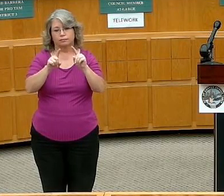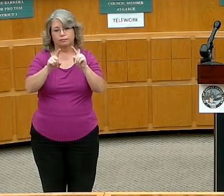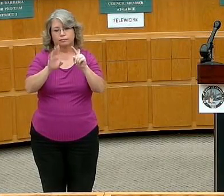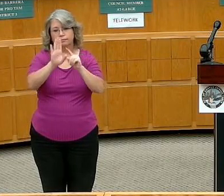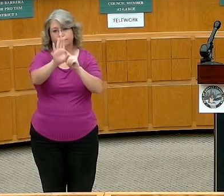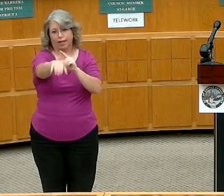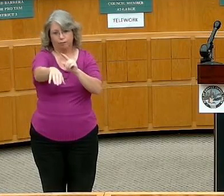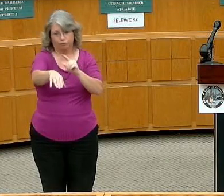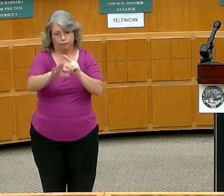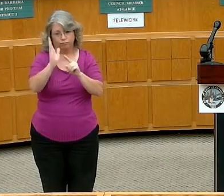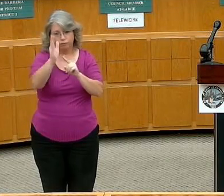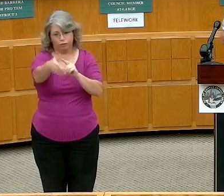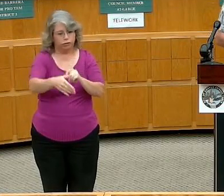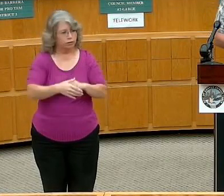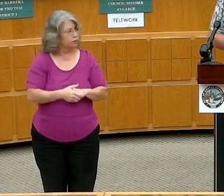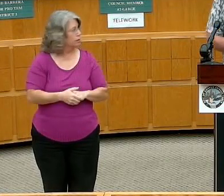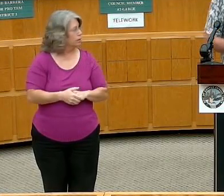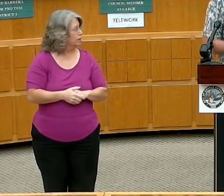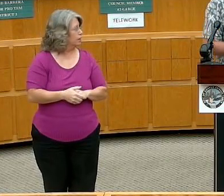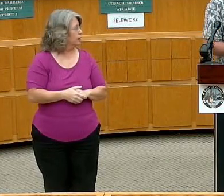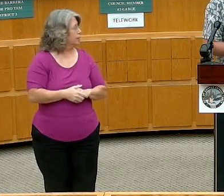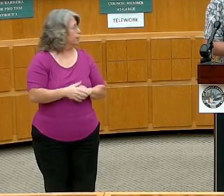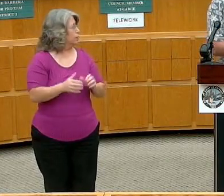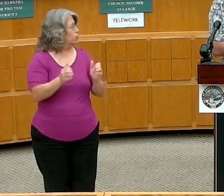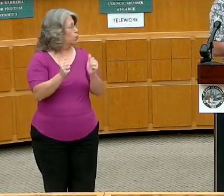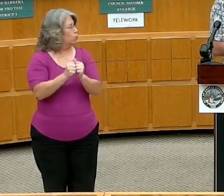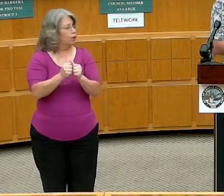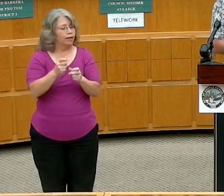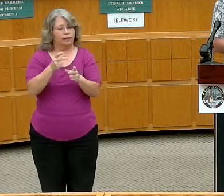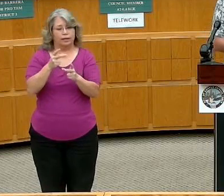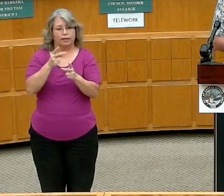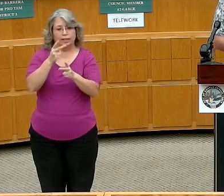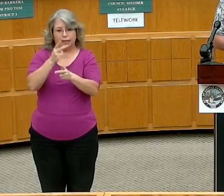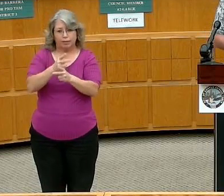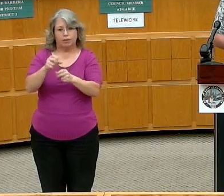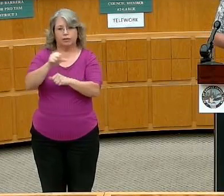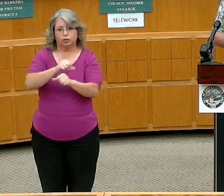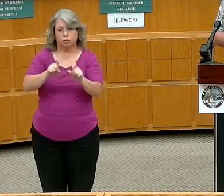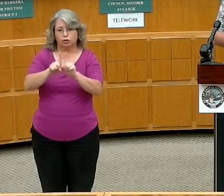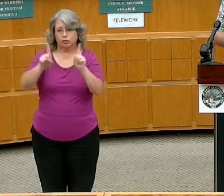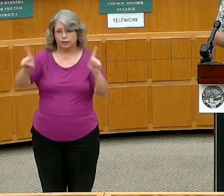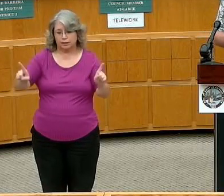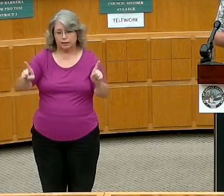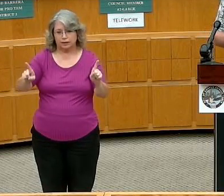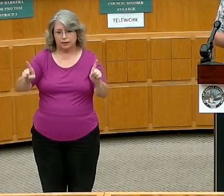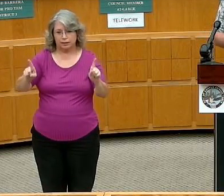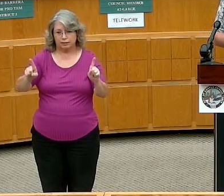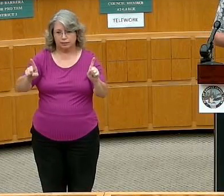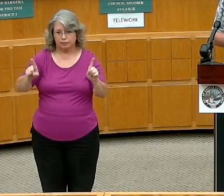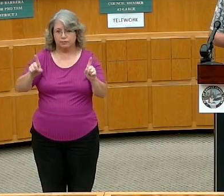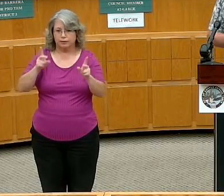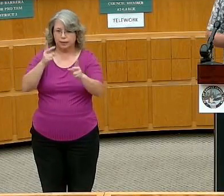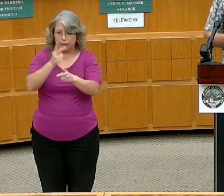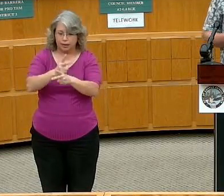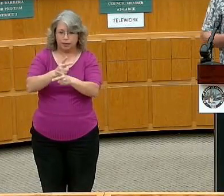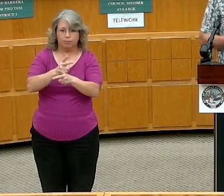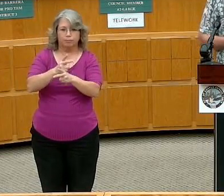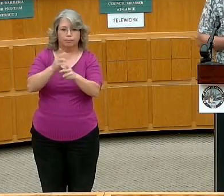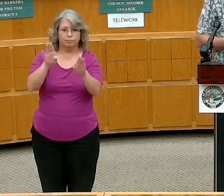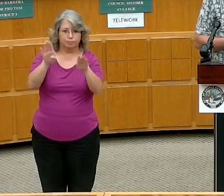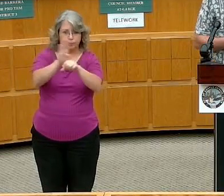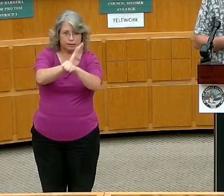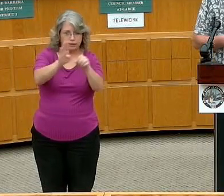can push it off into the future a lot farther, but it's still increasing. And until we can understand how to get